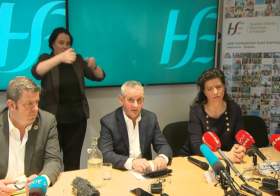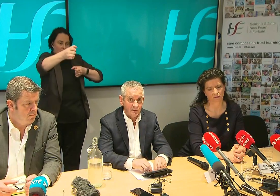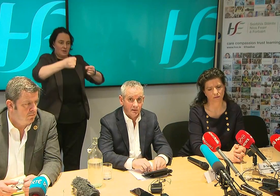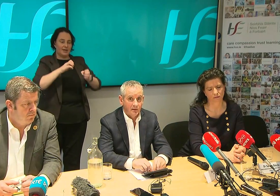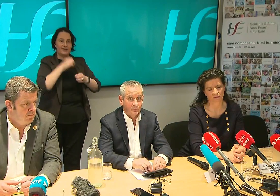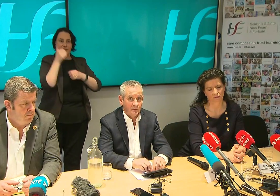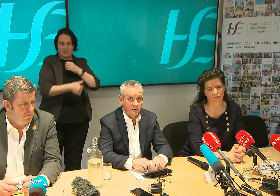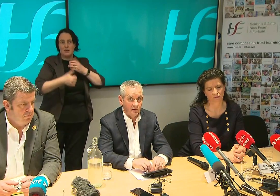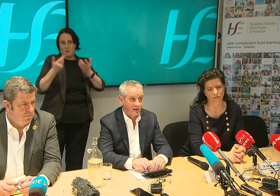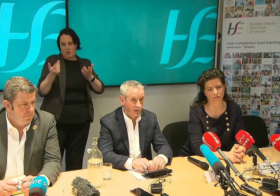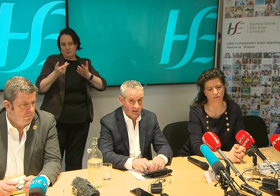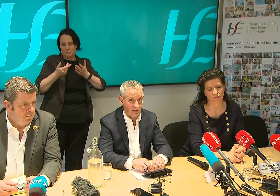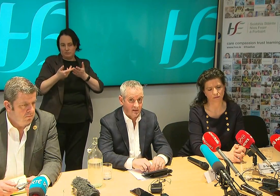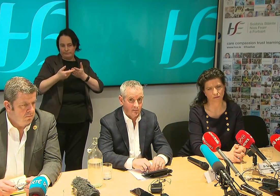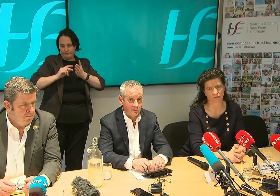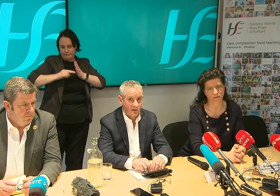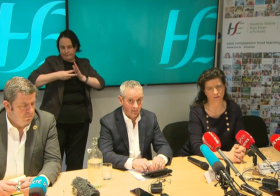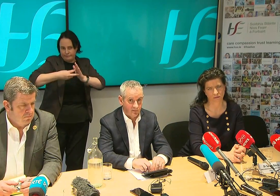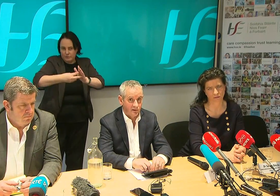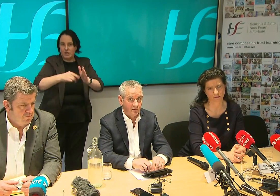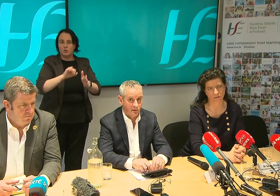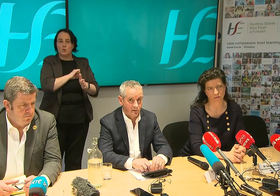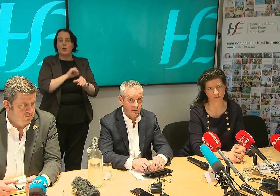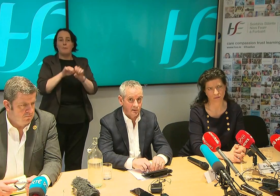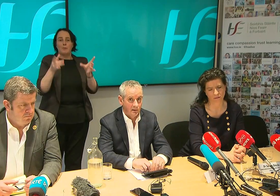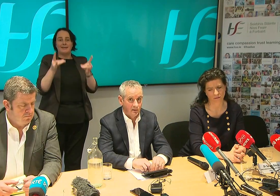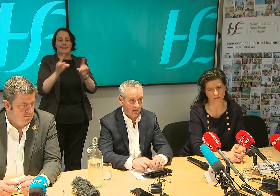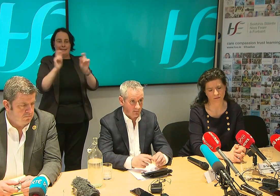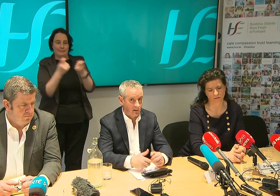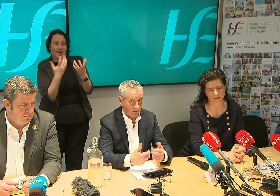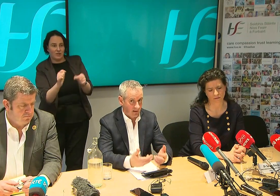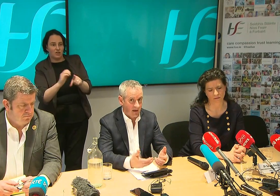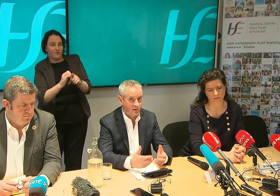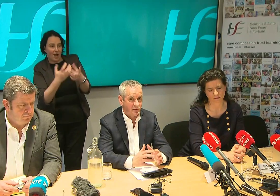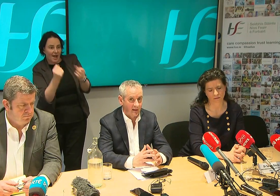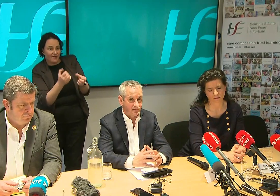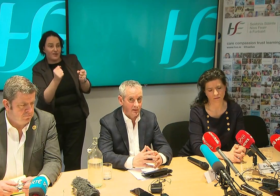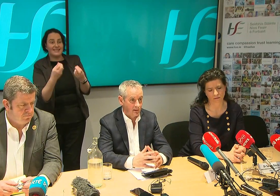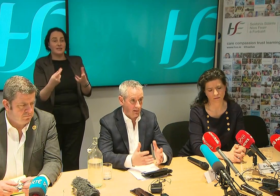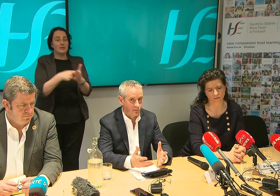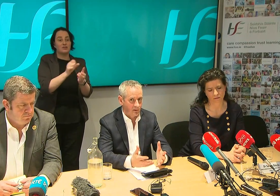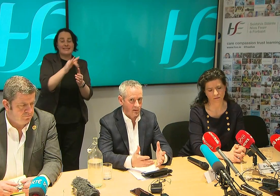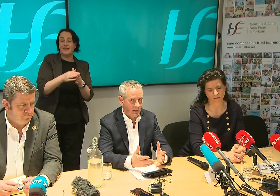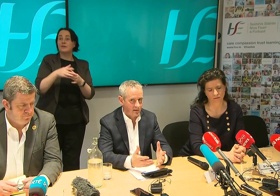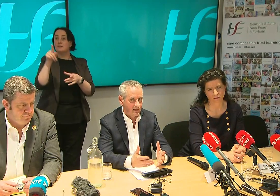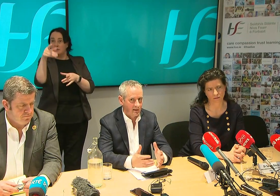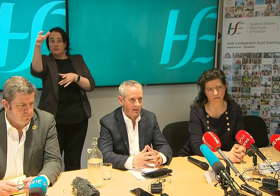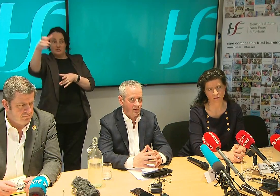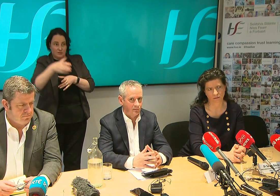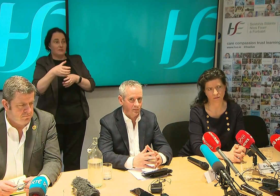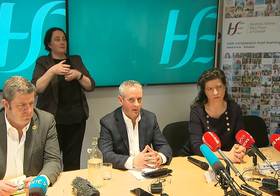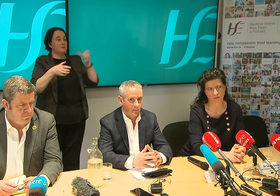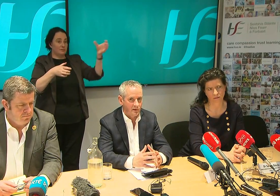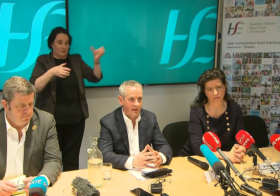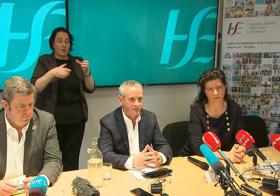daily basis to make sure that the public health teams have sufficient resources. That has involved bringing in extra staff, up to including yesterday.